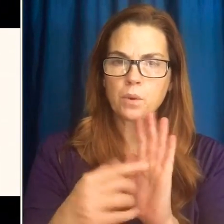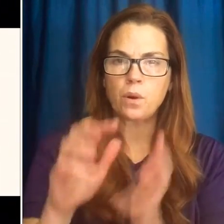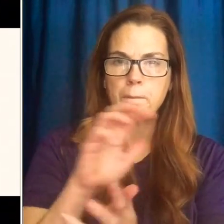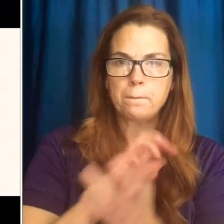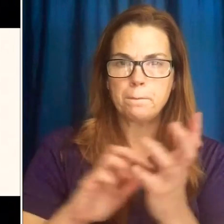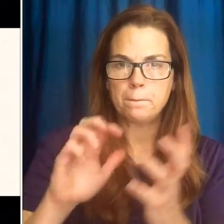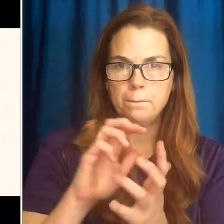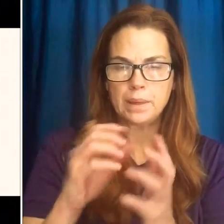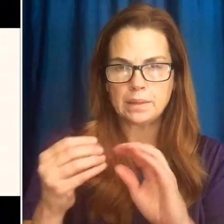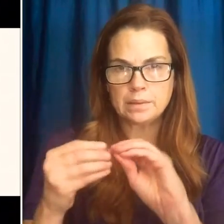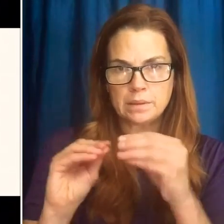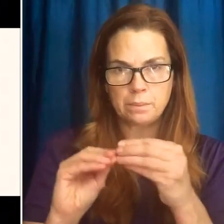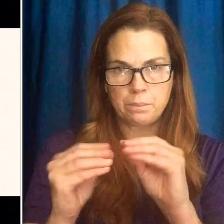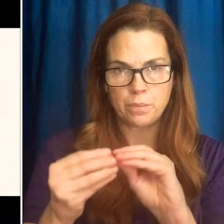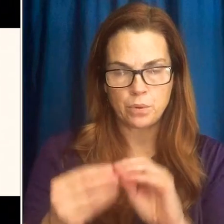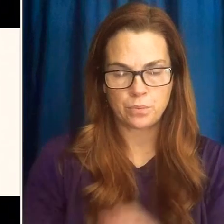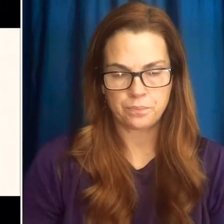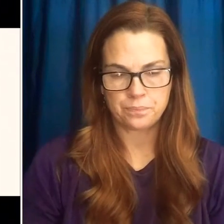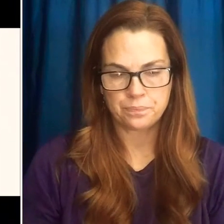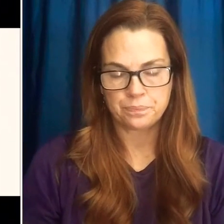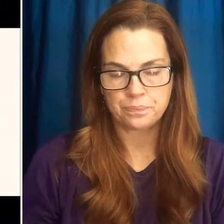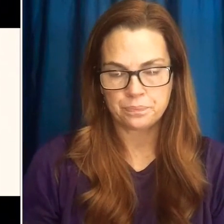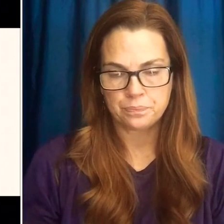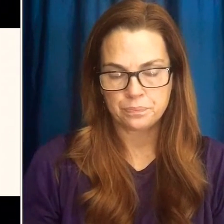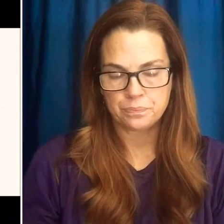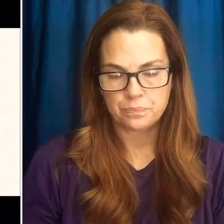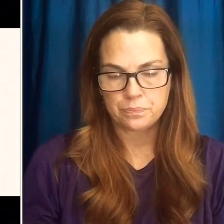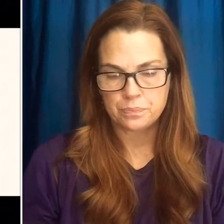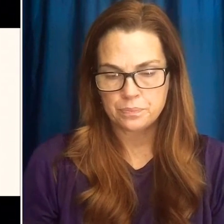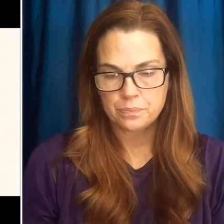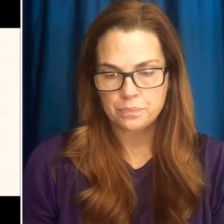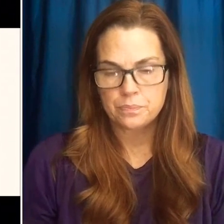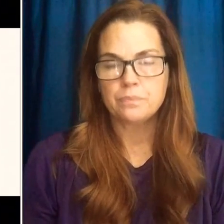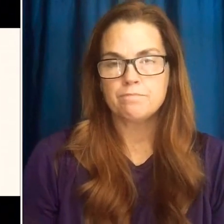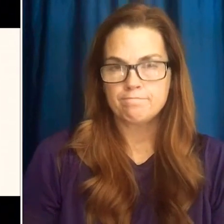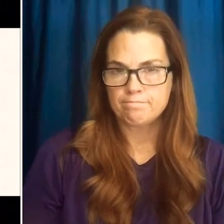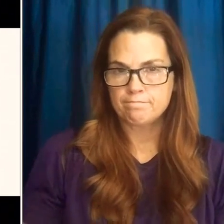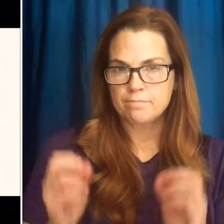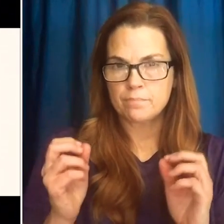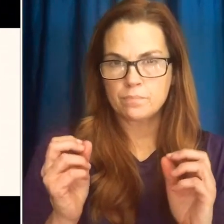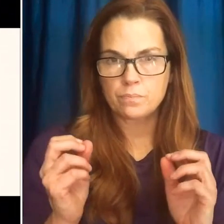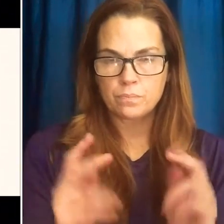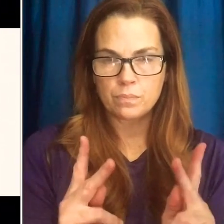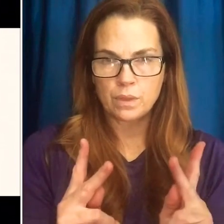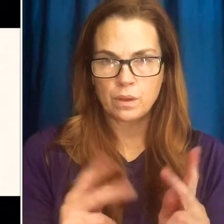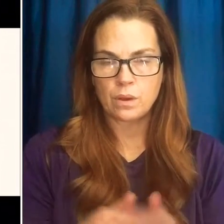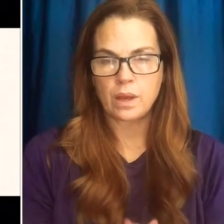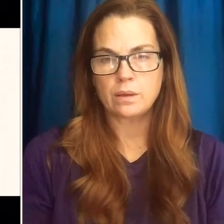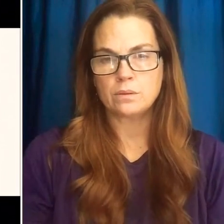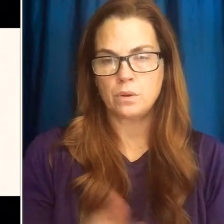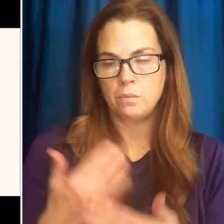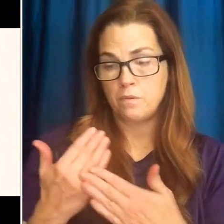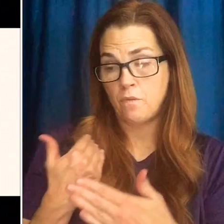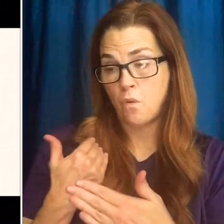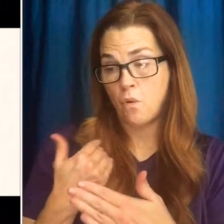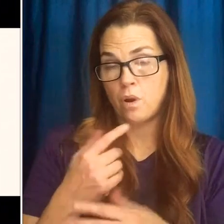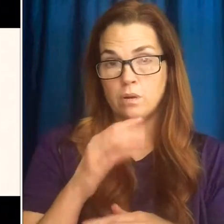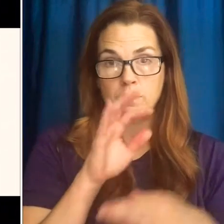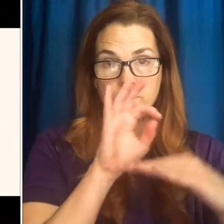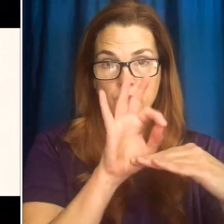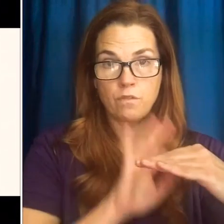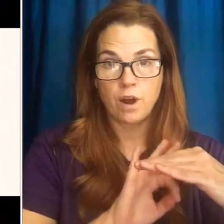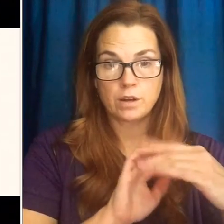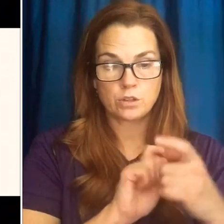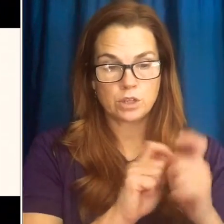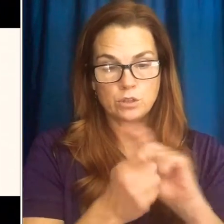Now we've been looking at fraction to decimal equivalents, where I've been rewriting the fraction as a